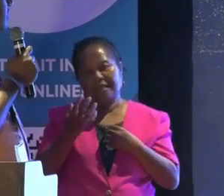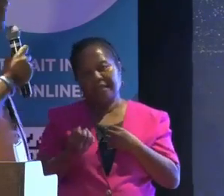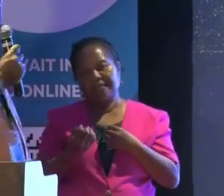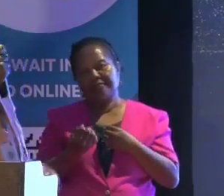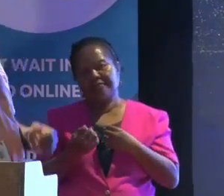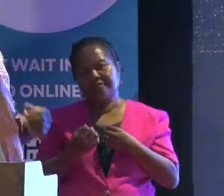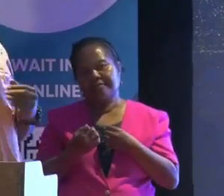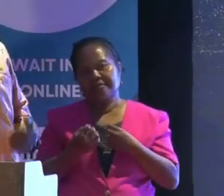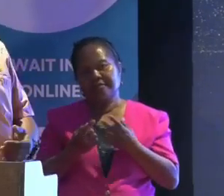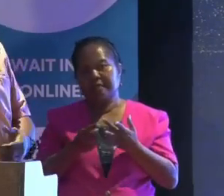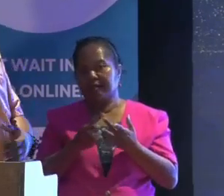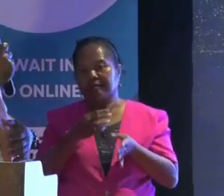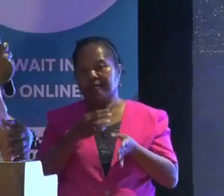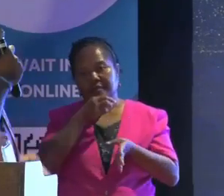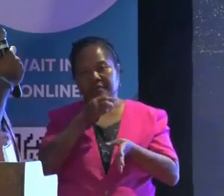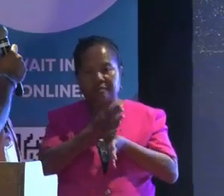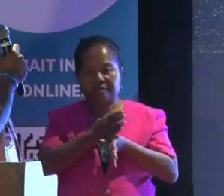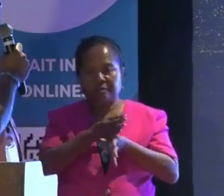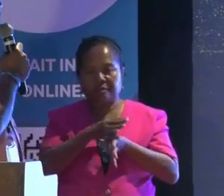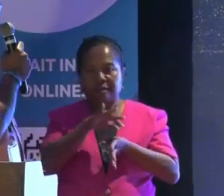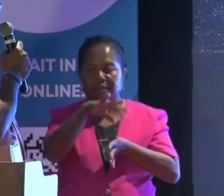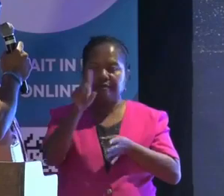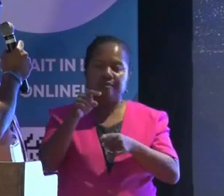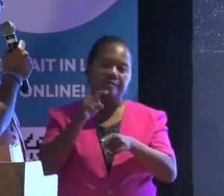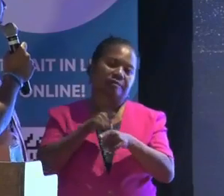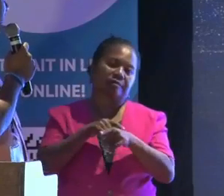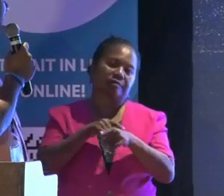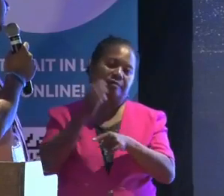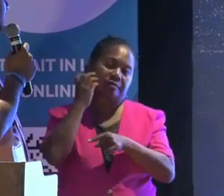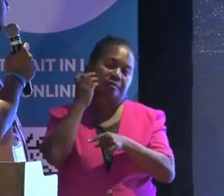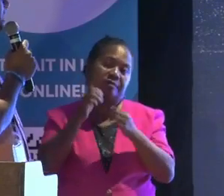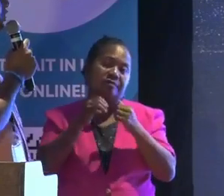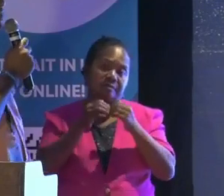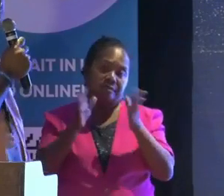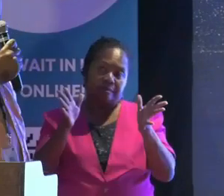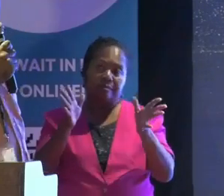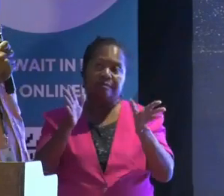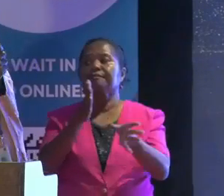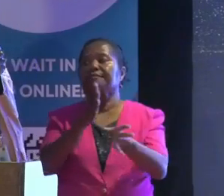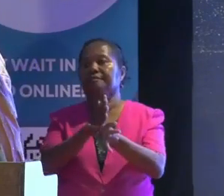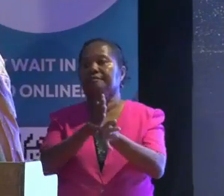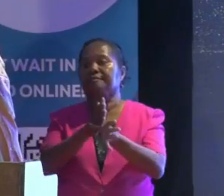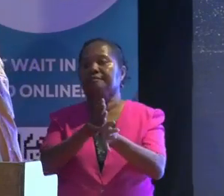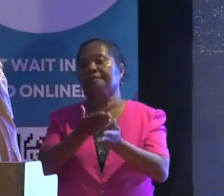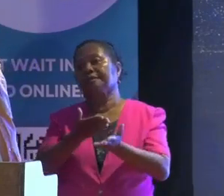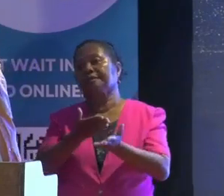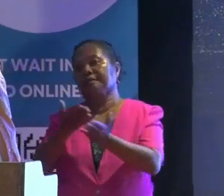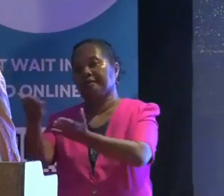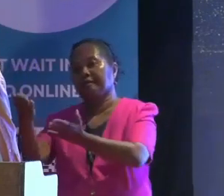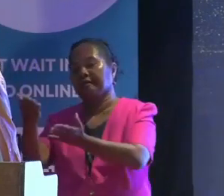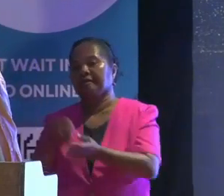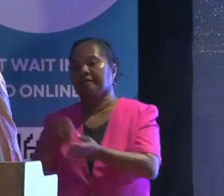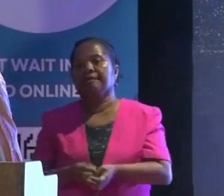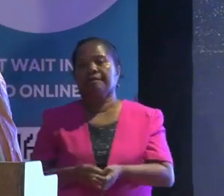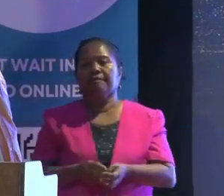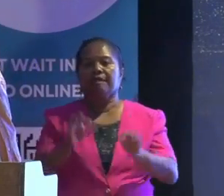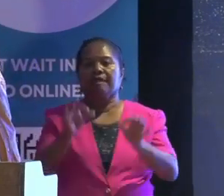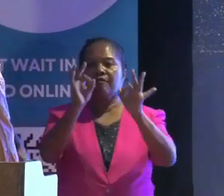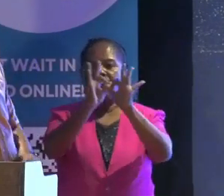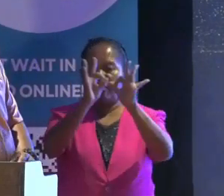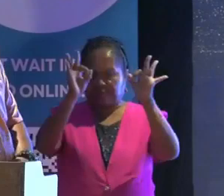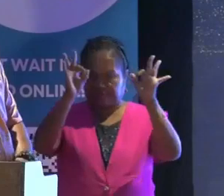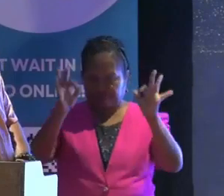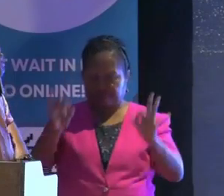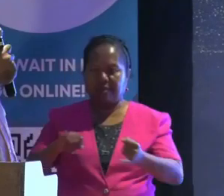employees, every time when they commence employment, you give them a dependence declaration form. It's